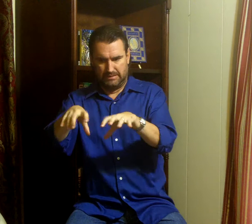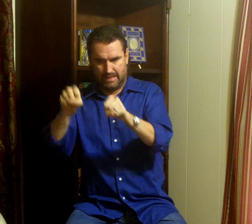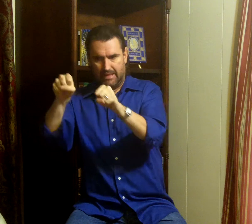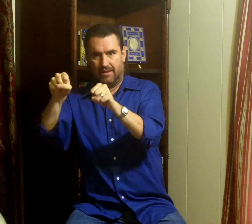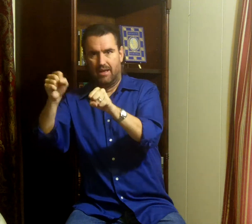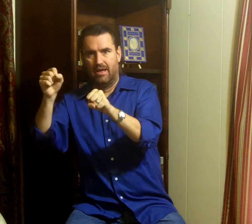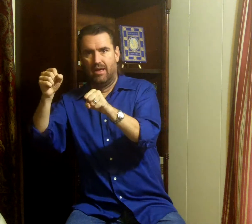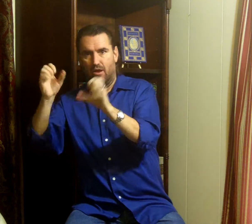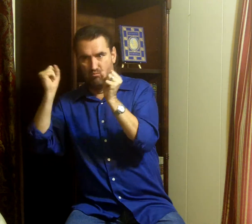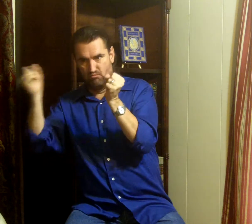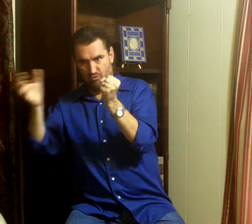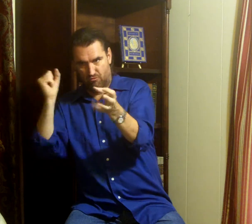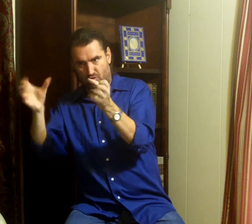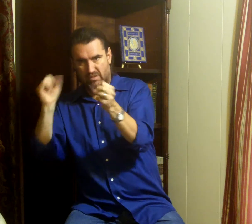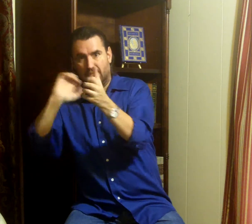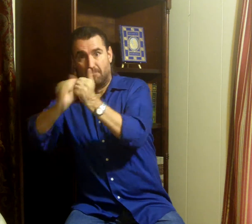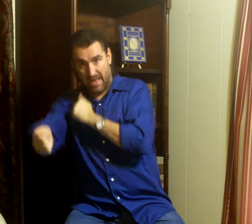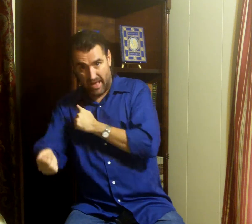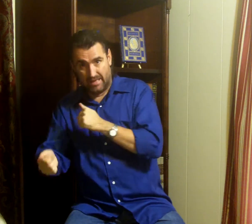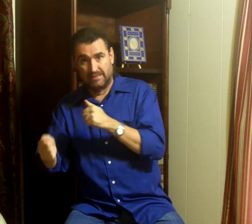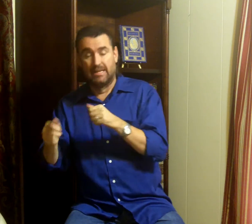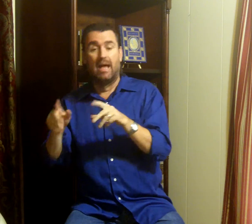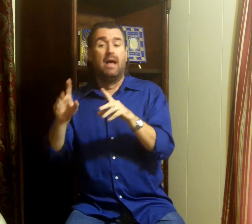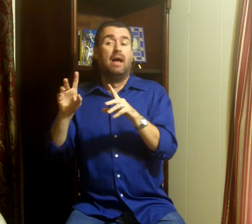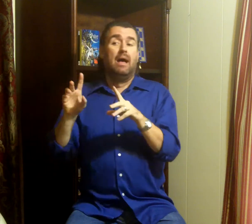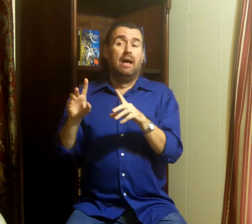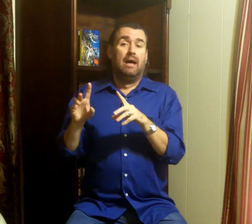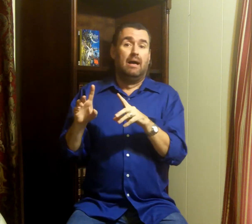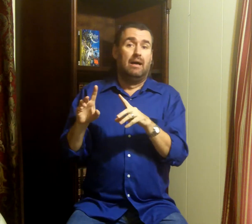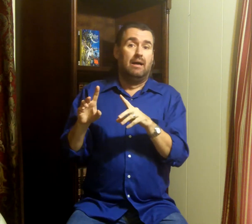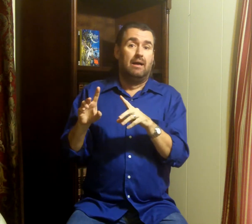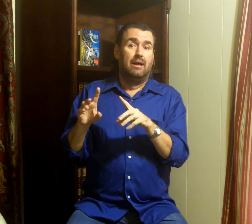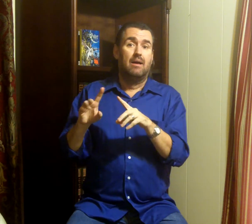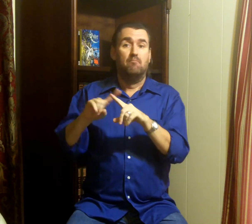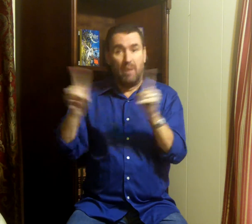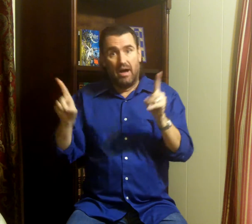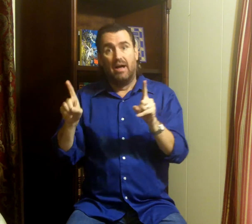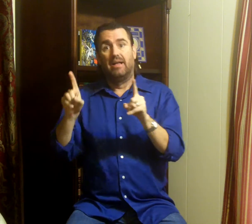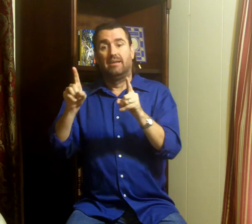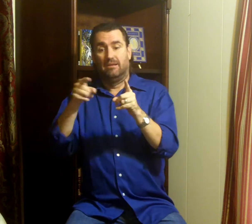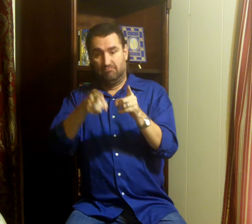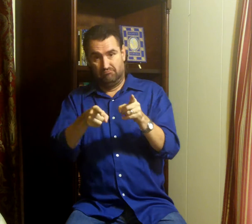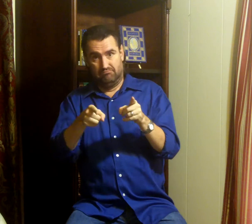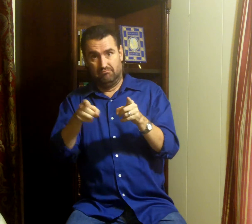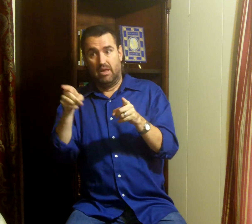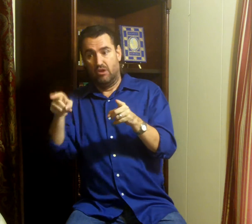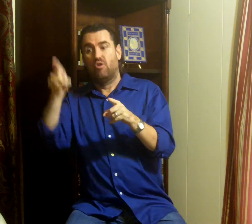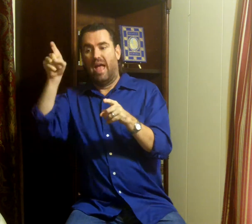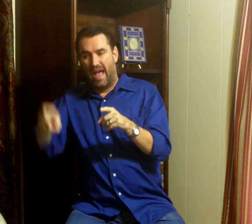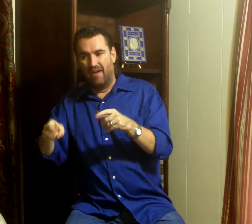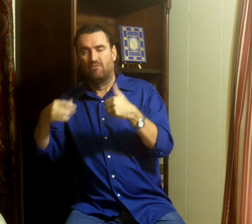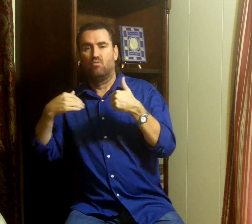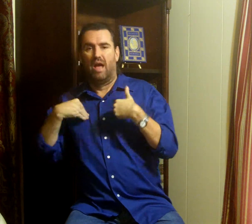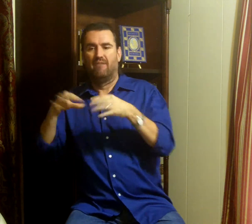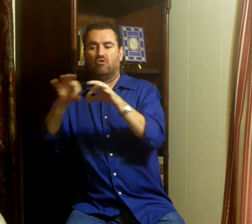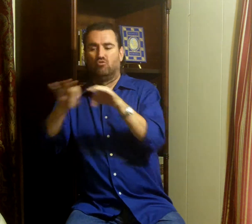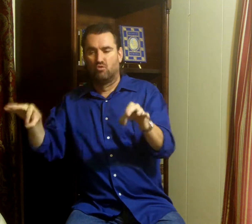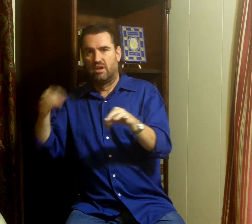your bachelor's degree, and then you can sit for the performance and become a certified interpreter for